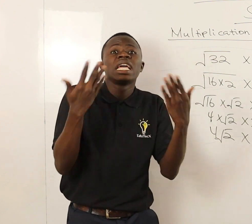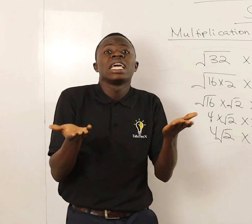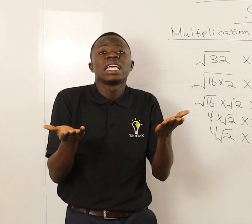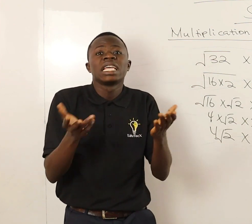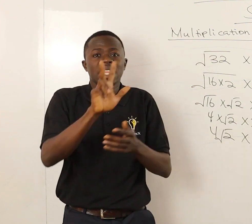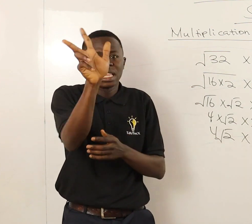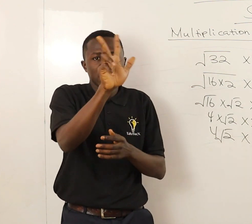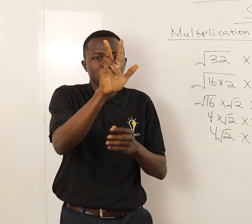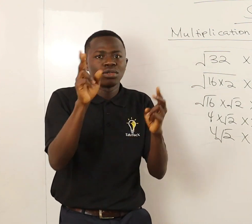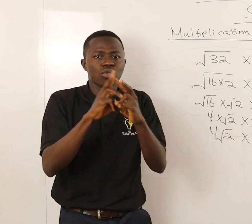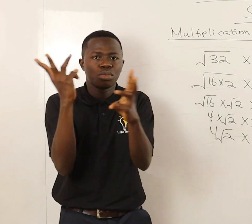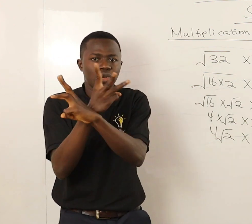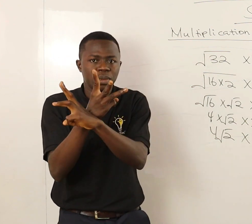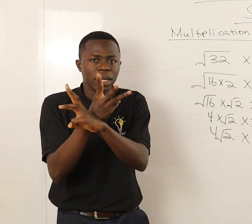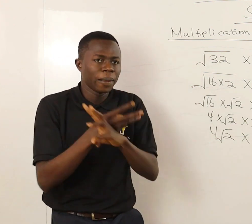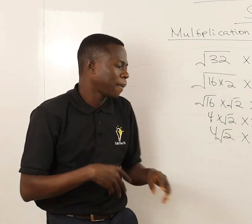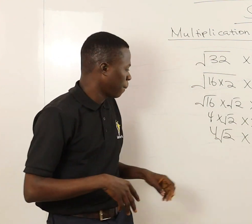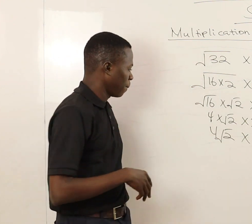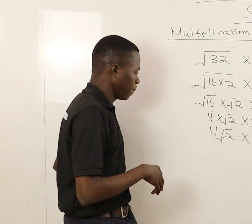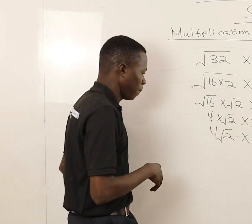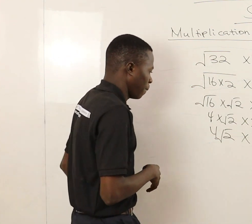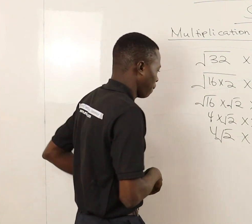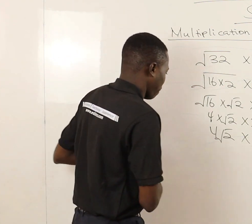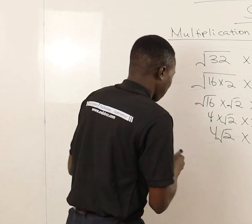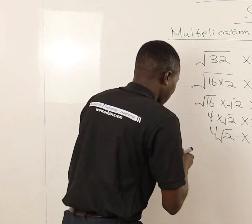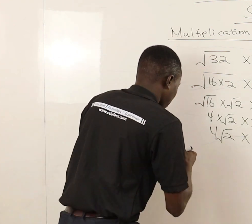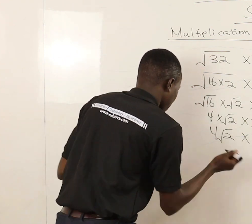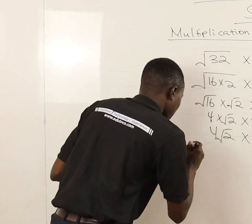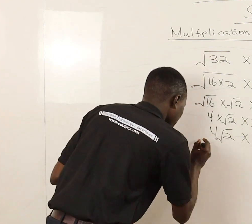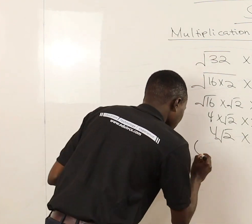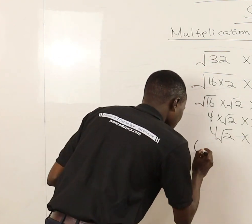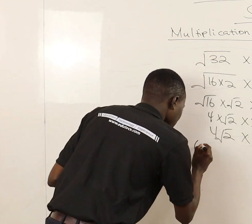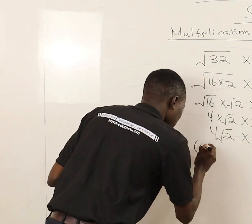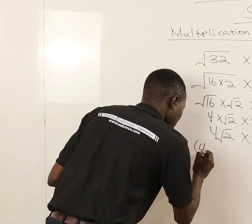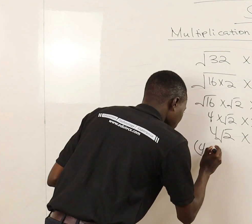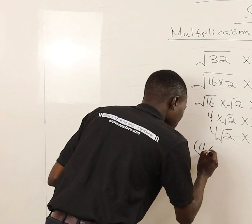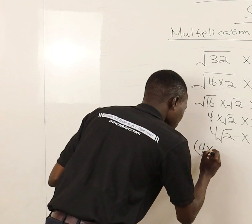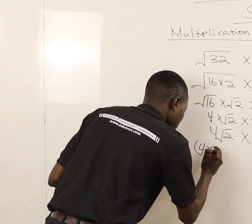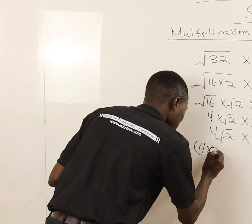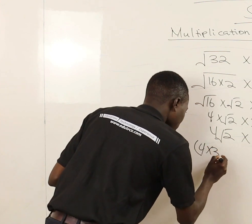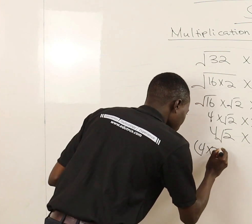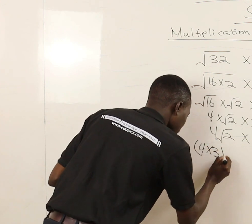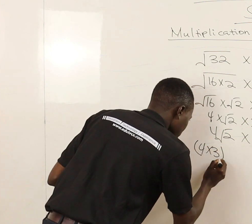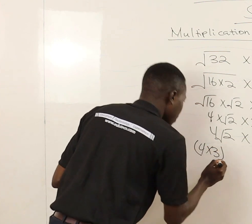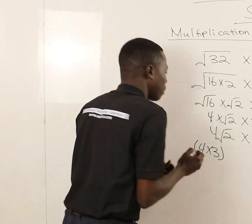So we multiply them. So we are going to have 4 multiplied by 3.